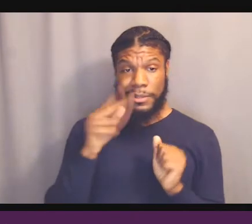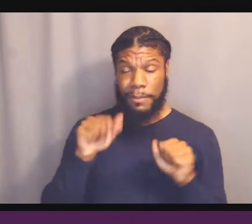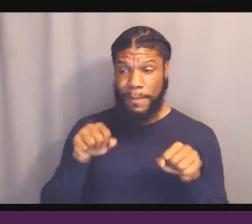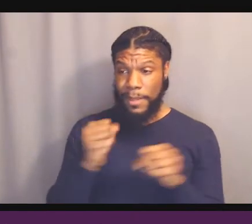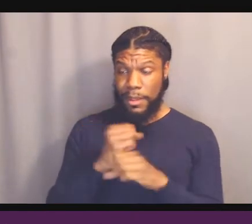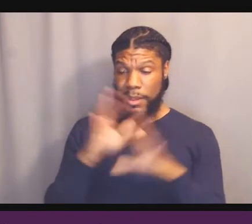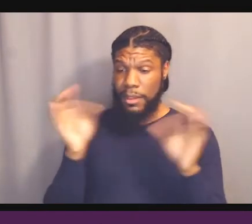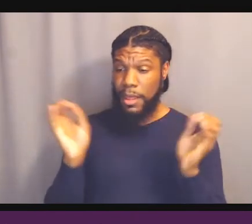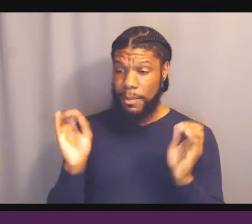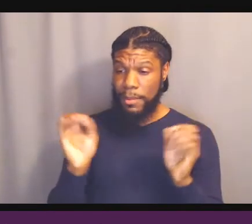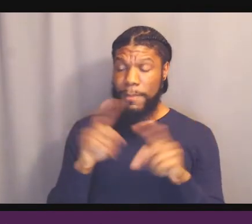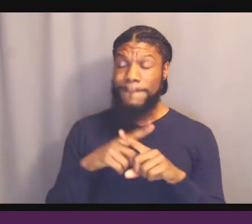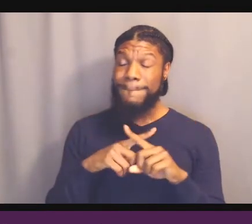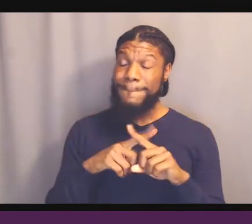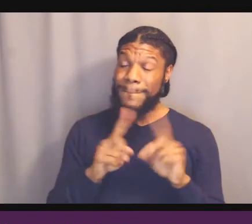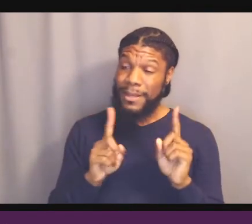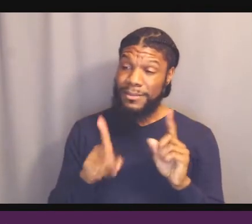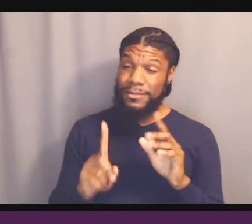but she's present.